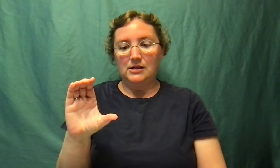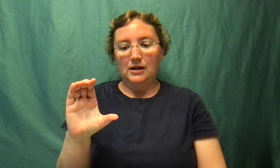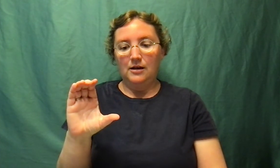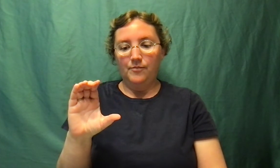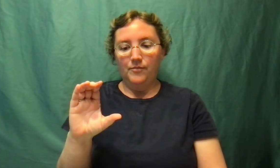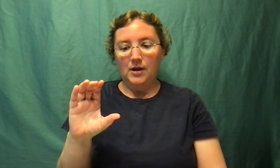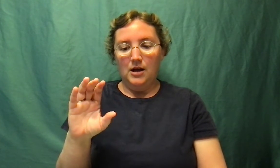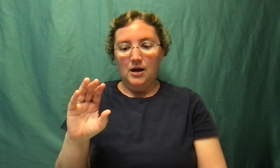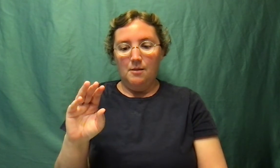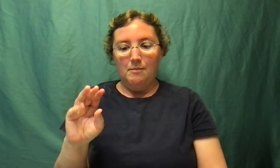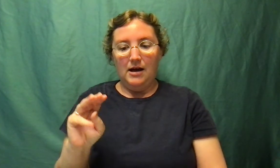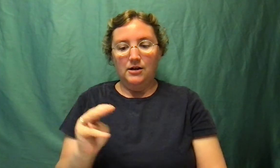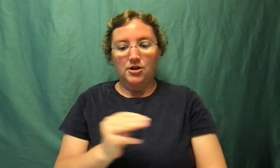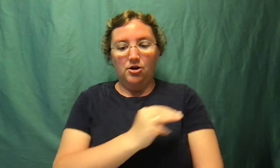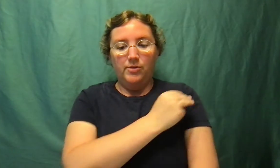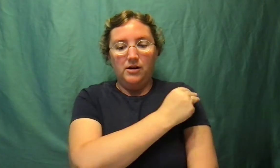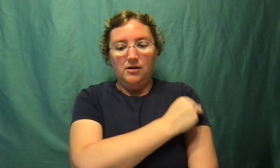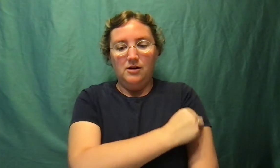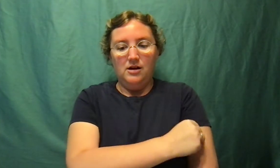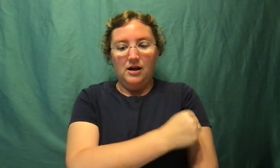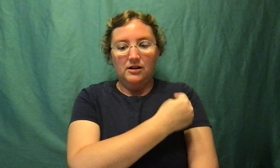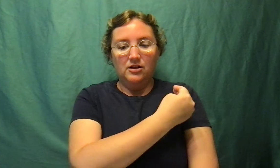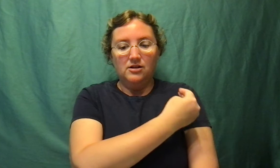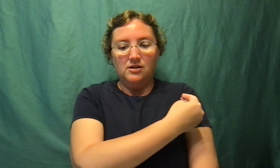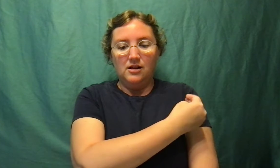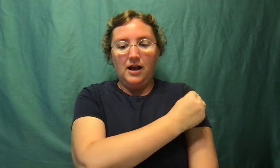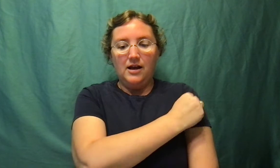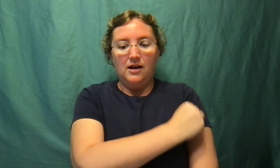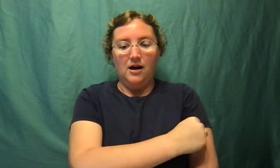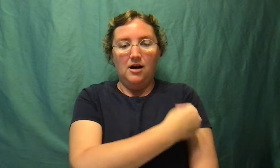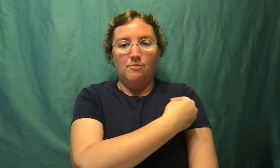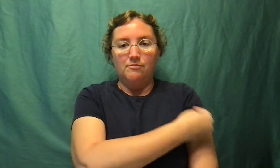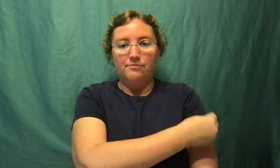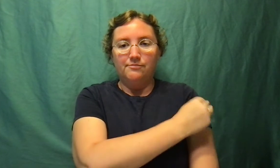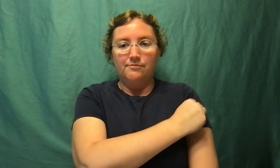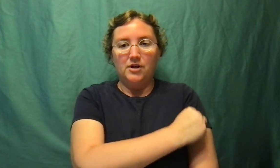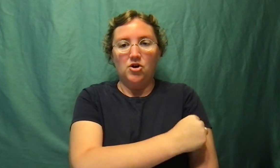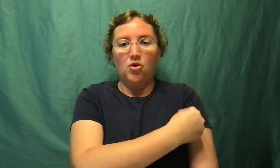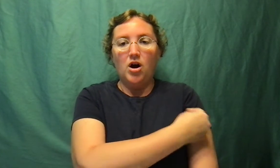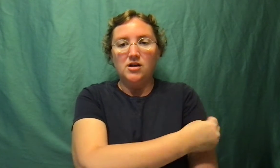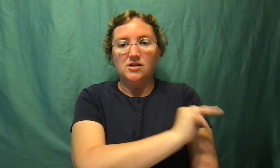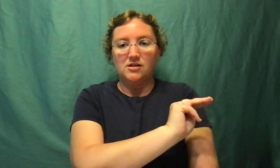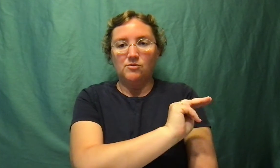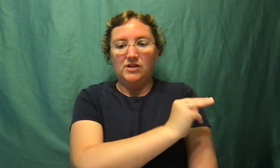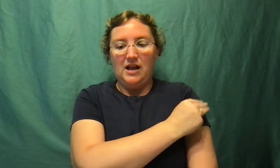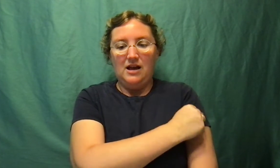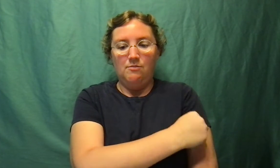BC. Manitoba, it looks like a cross with the M.